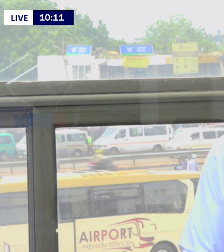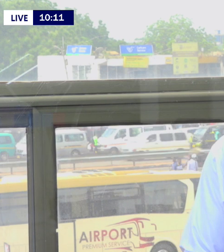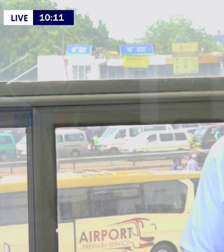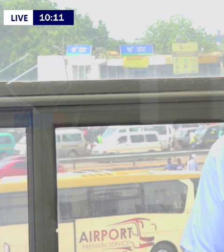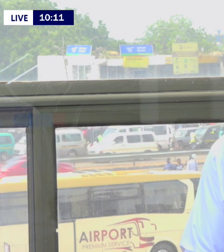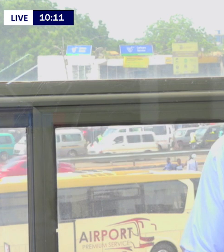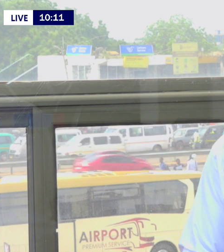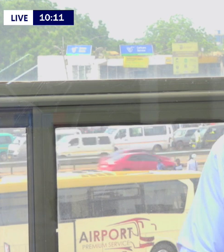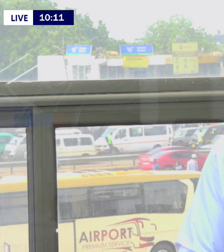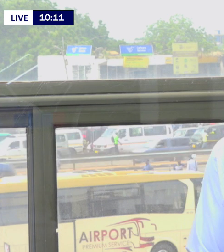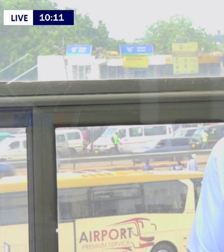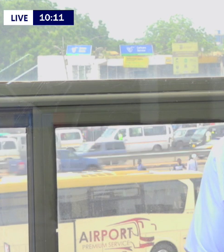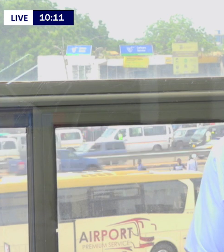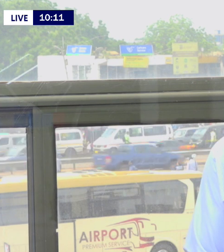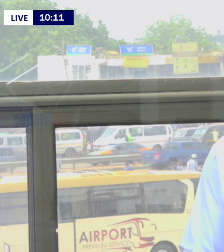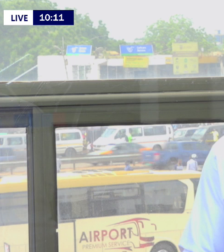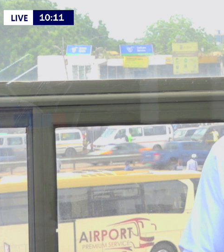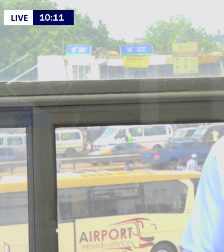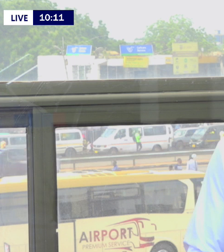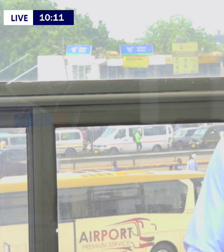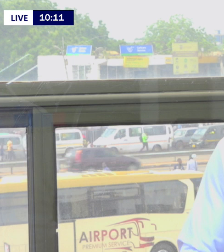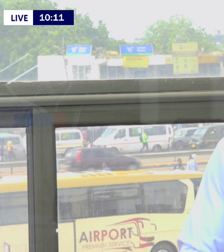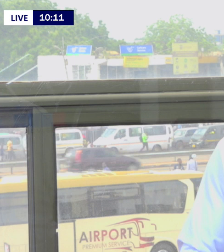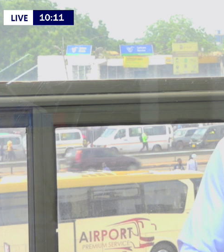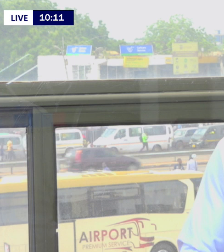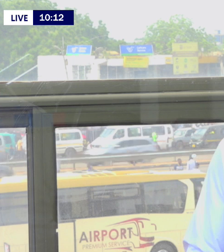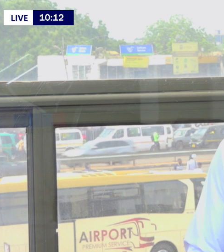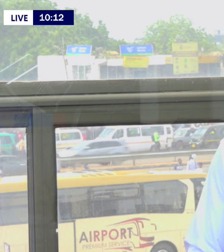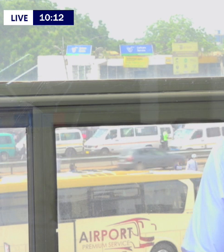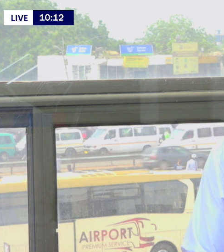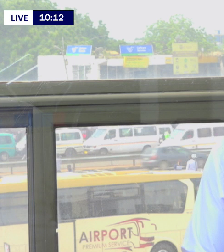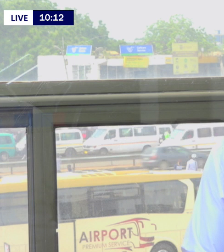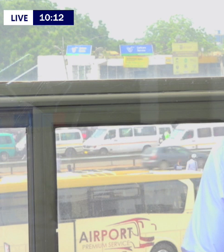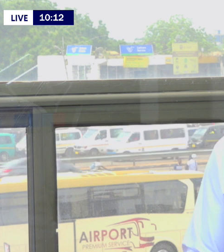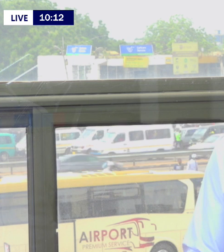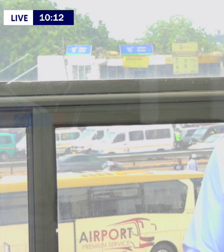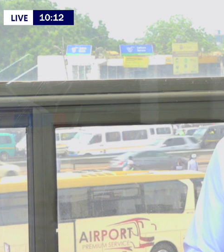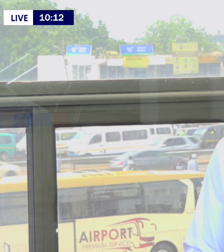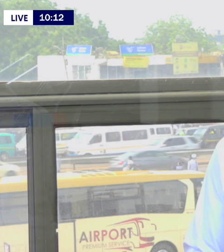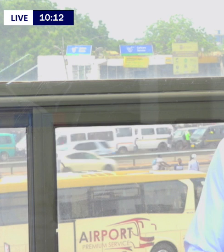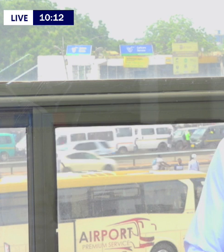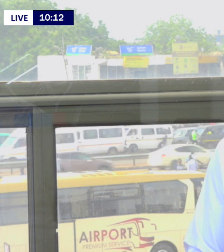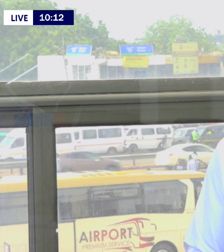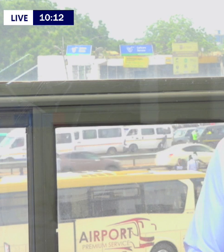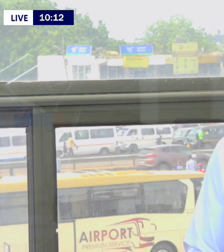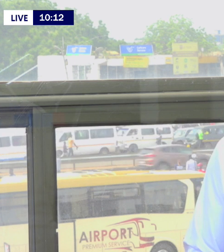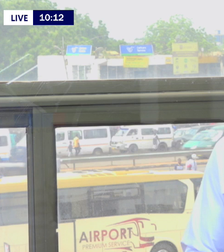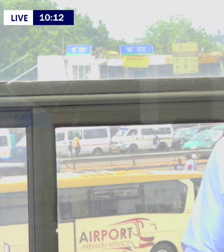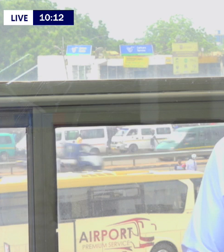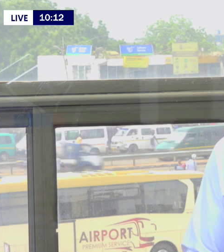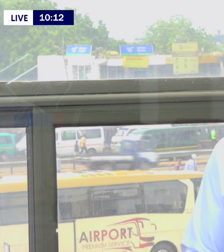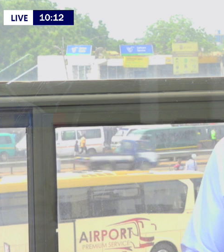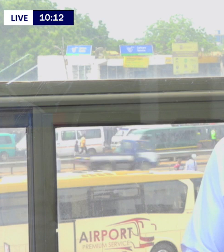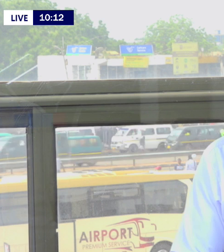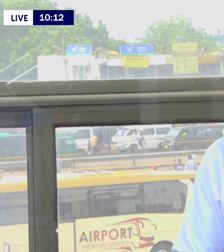nti e ho ehia se edin we ye tro no fofo me da se pa wo hwe register no me de